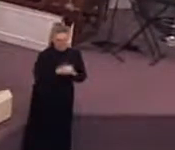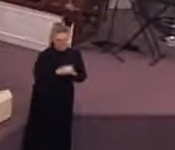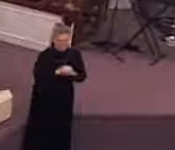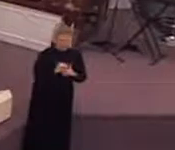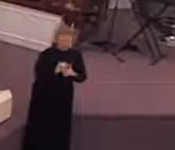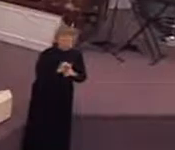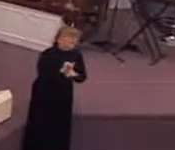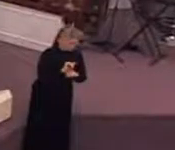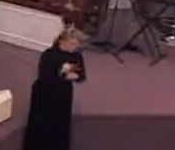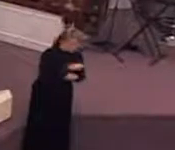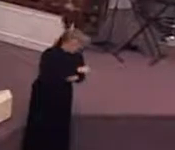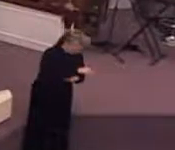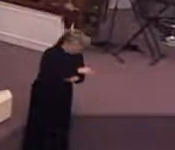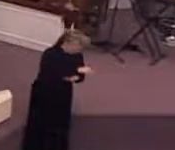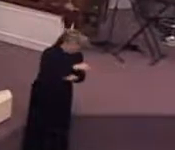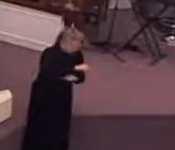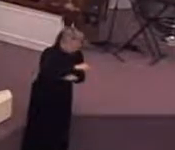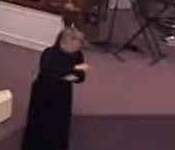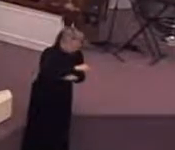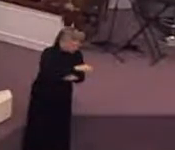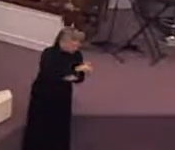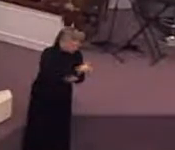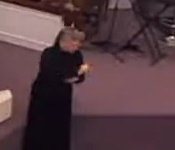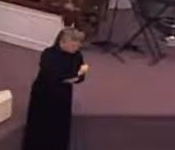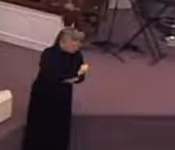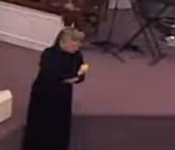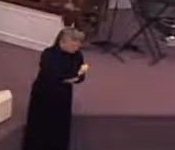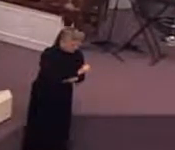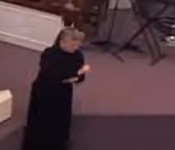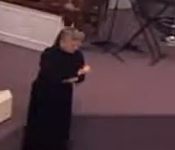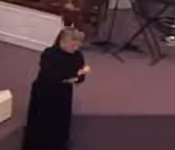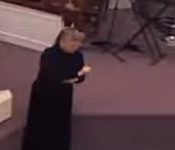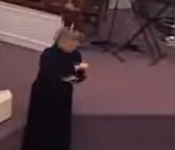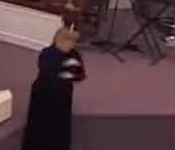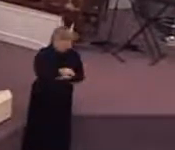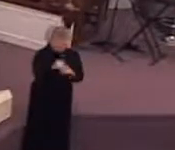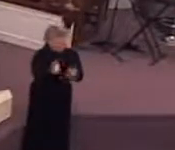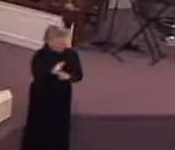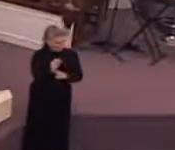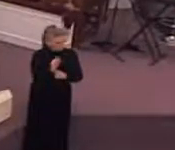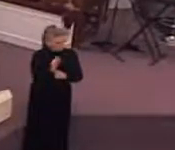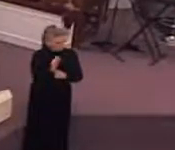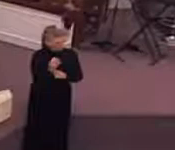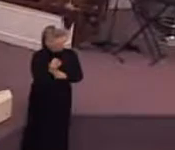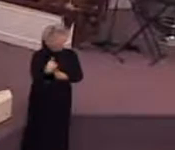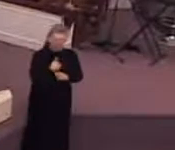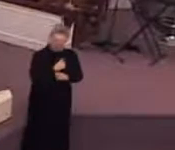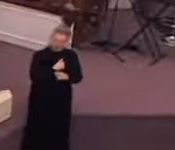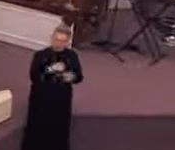Acts, so must it be here in 2014. We have got to stand